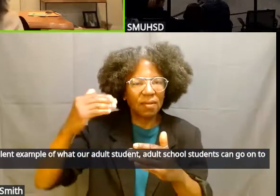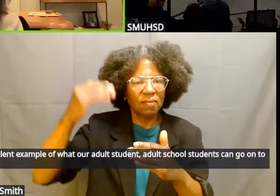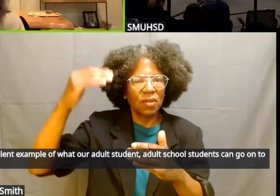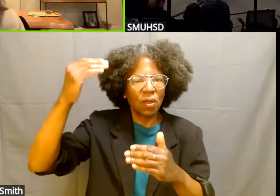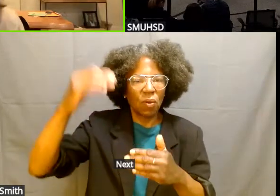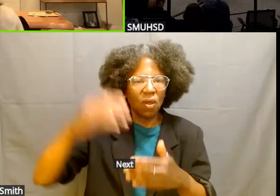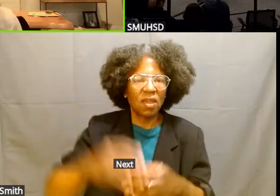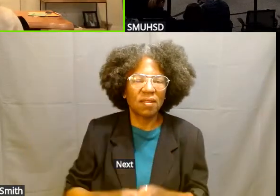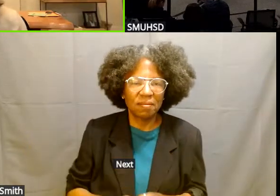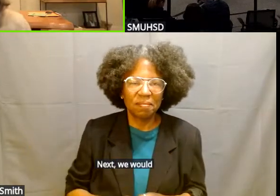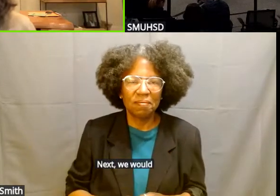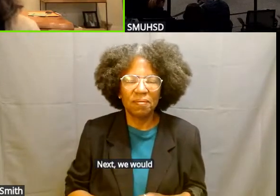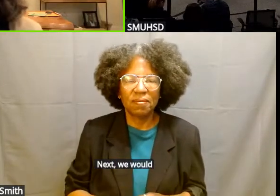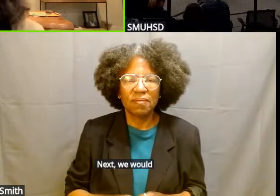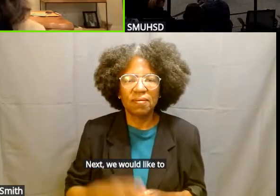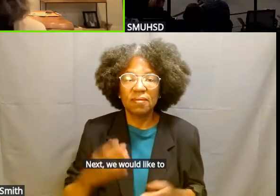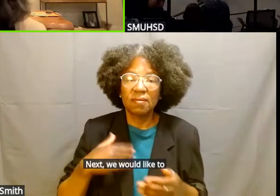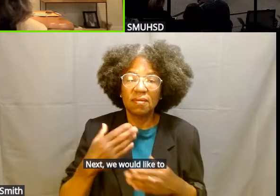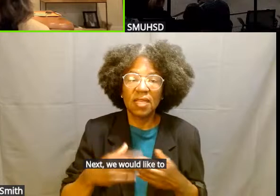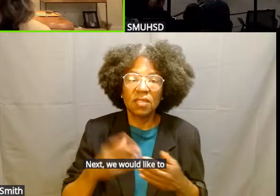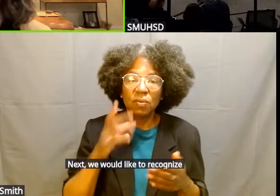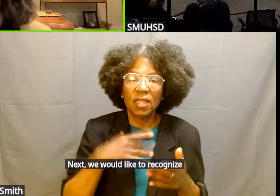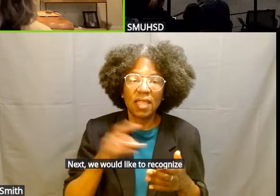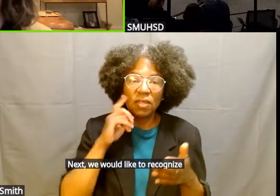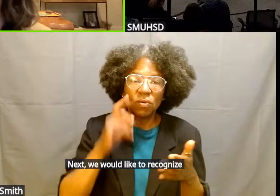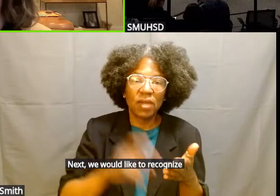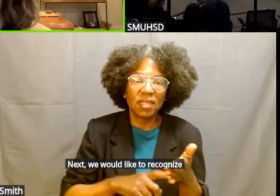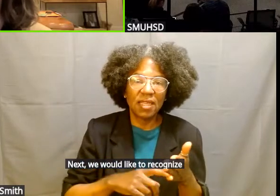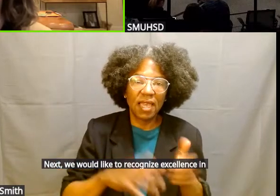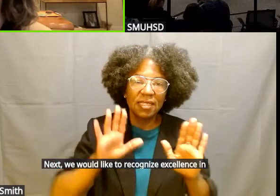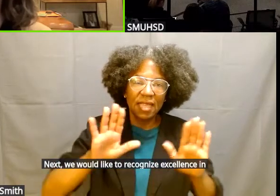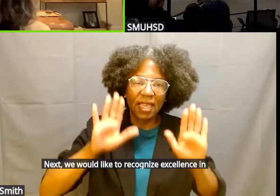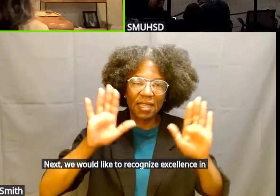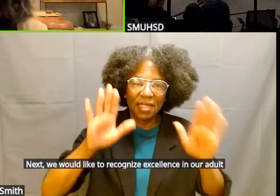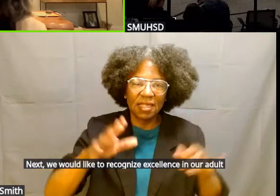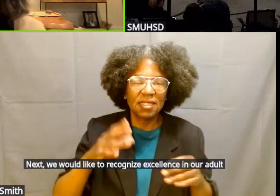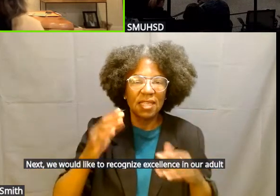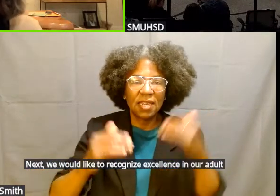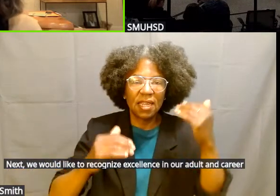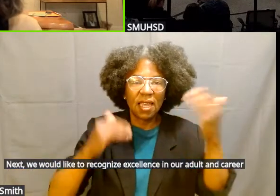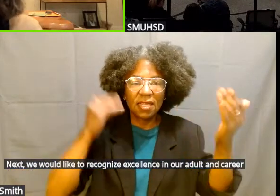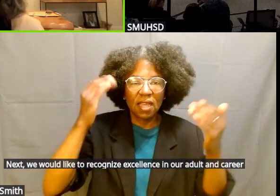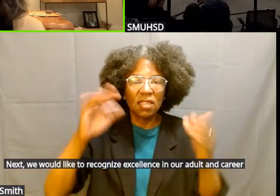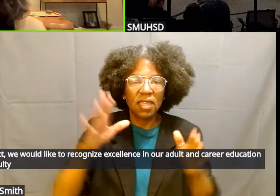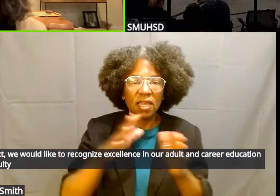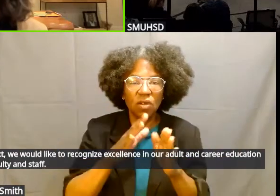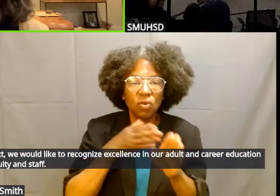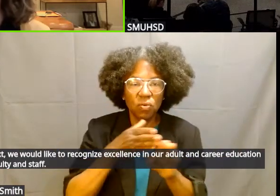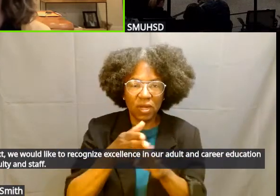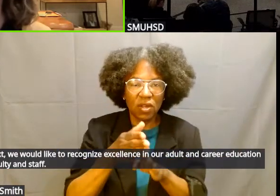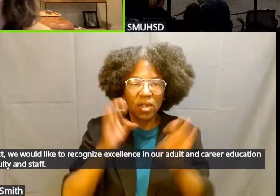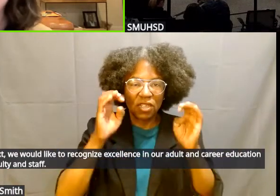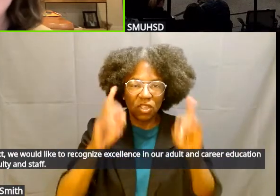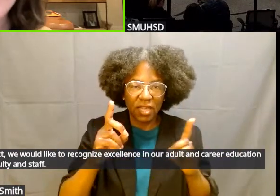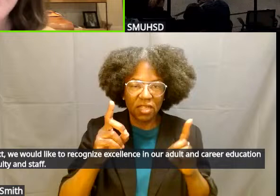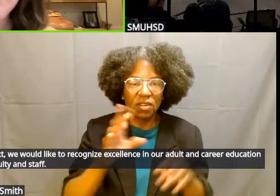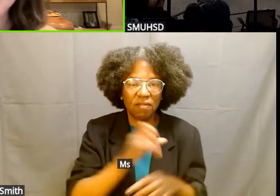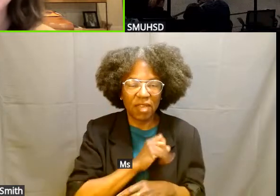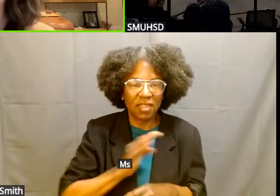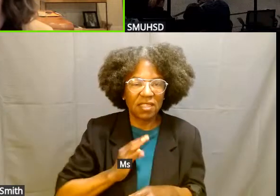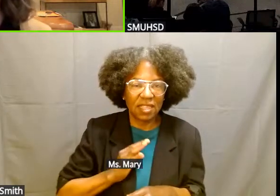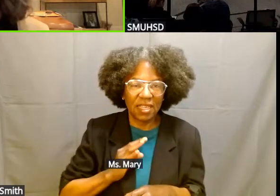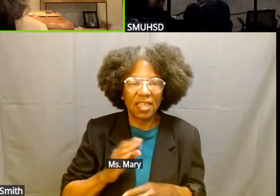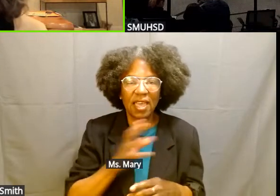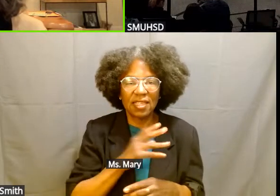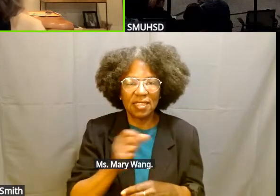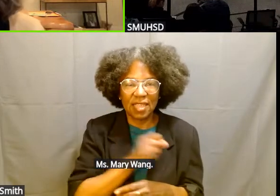Next, we would like to recognize excellence in our adult and career education faculty and staff. Ms. Mary Wang, one